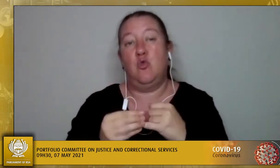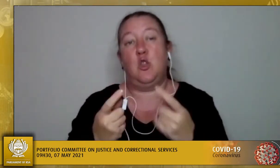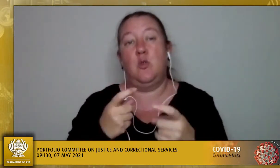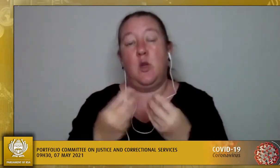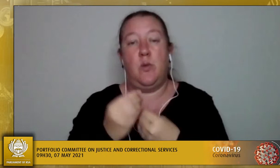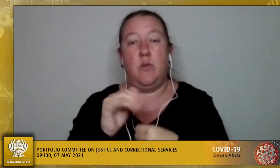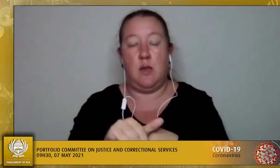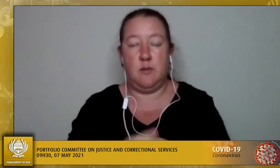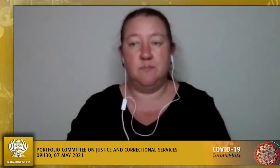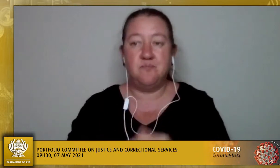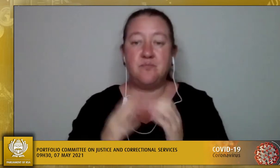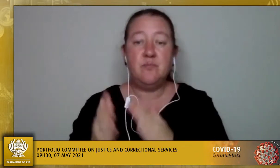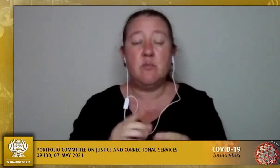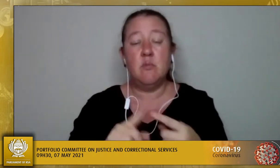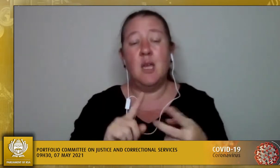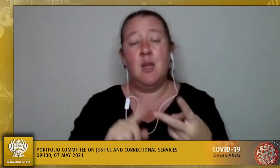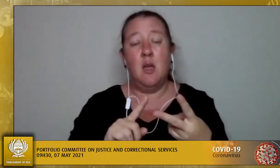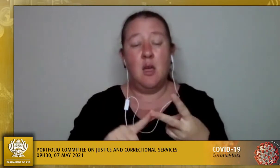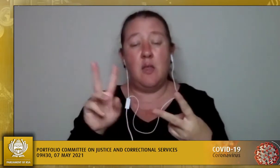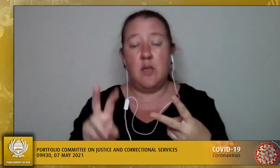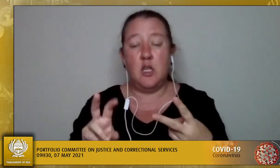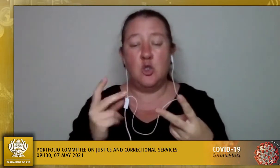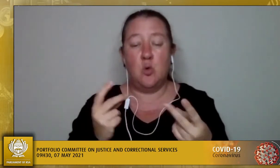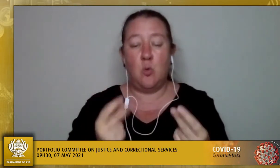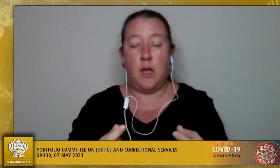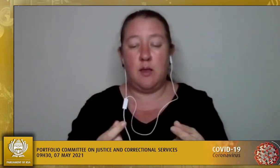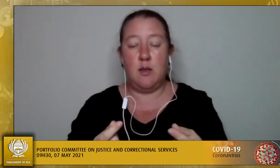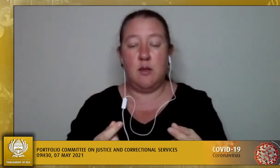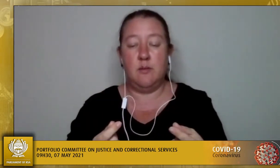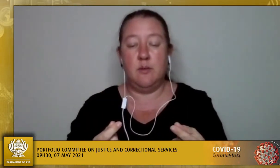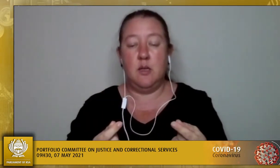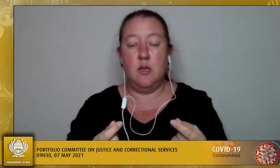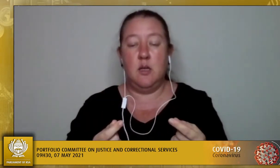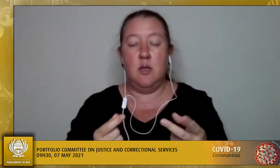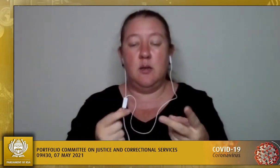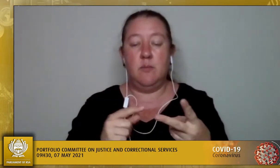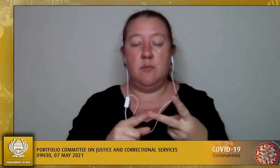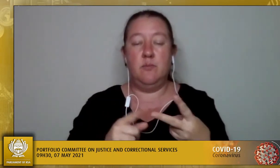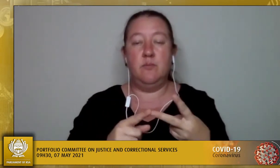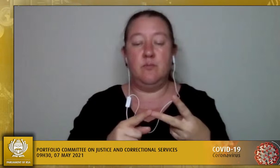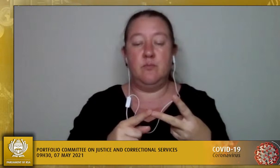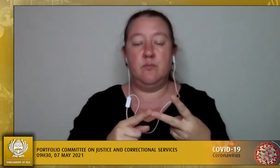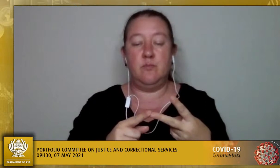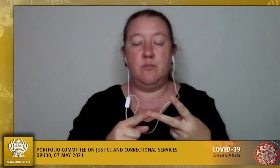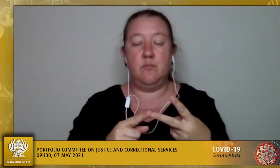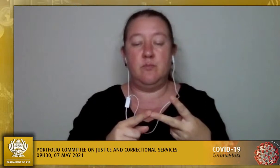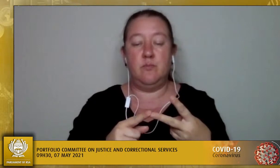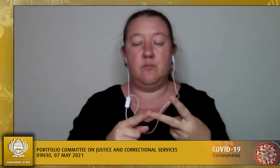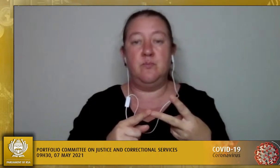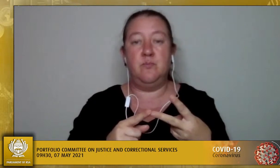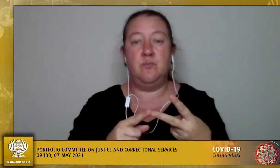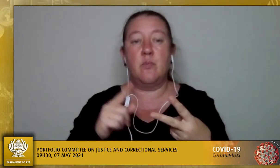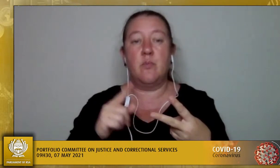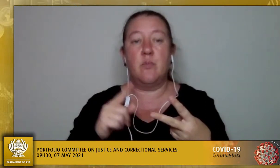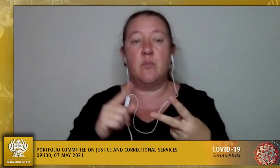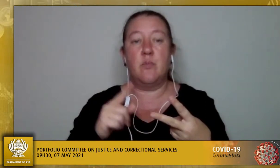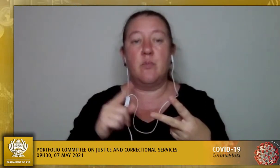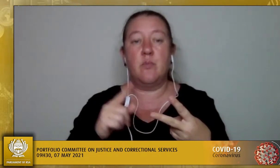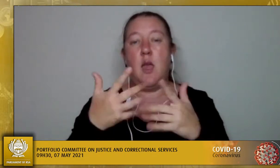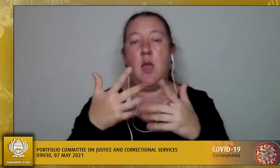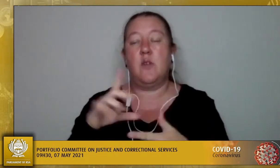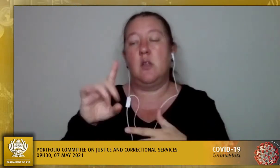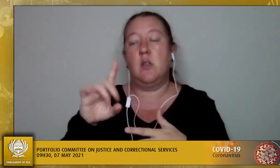that um the the other issue chair very quickly um the fusion Center advocated gave an outline of what